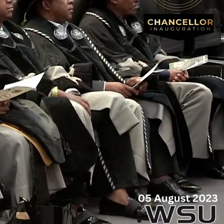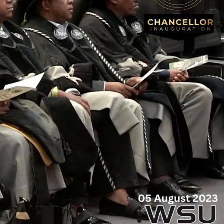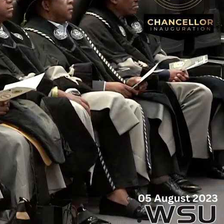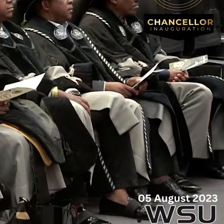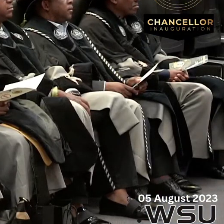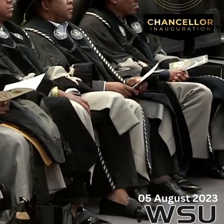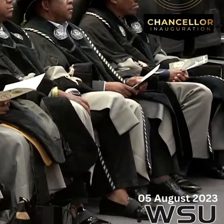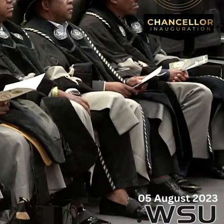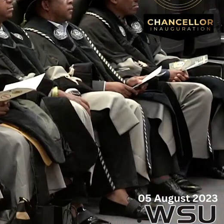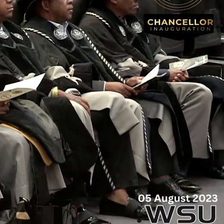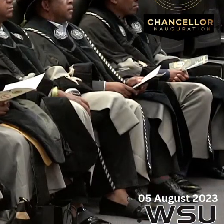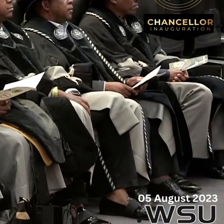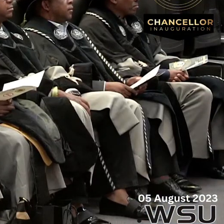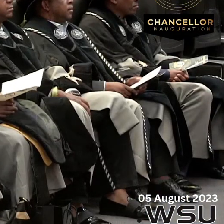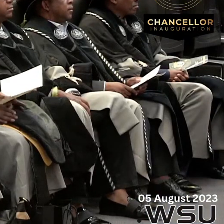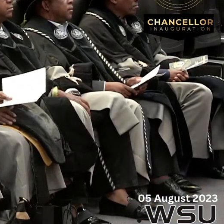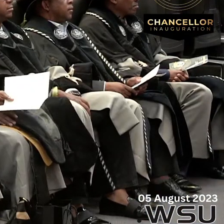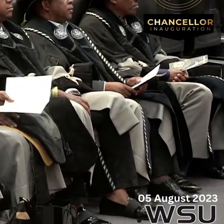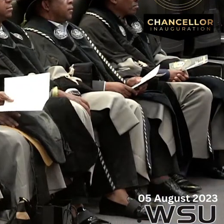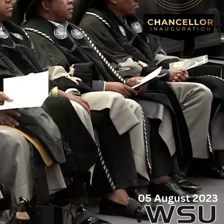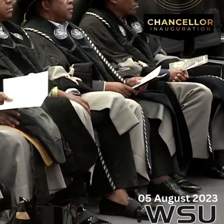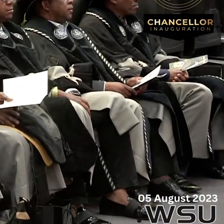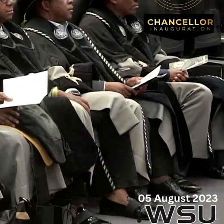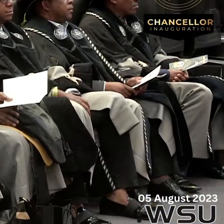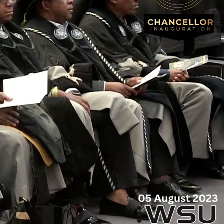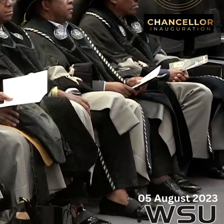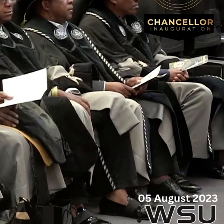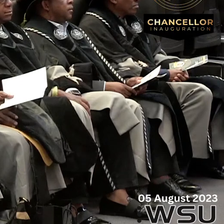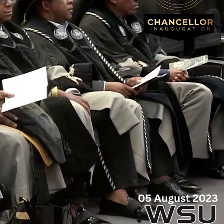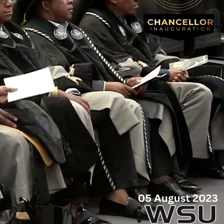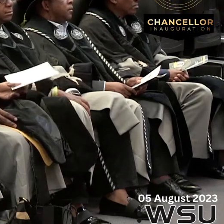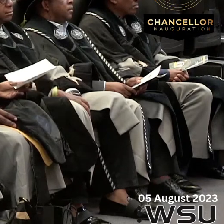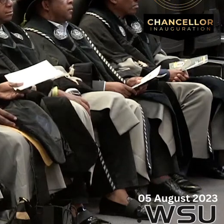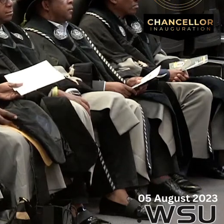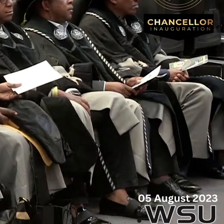Nenqununu yesikolo, uProfessor Songa,